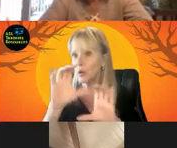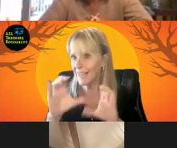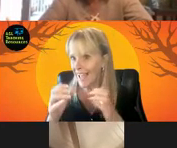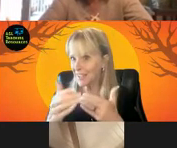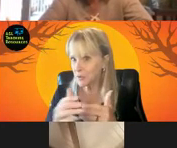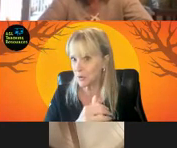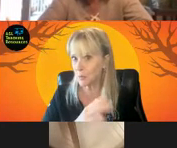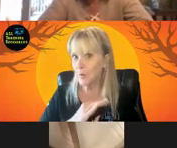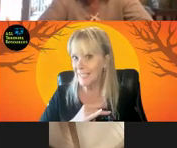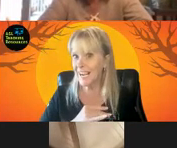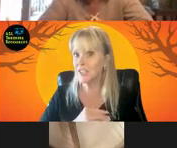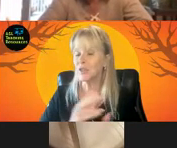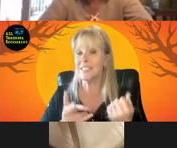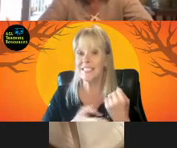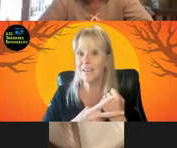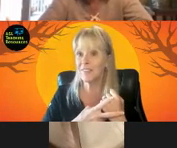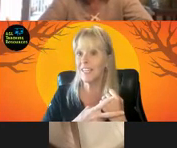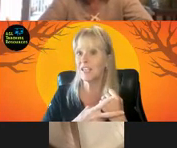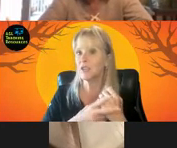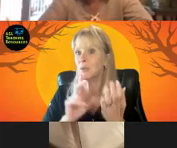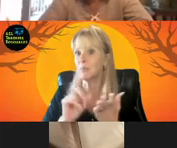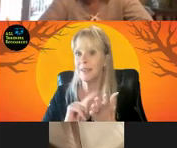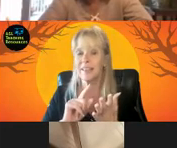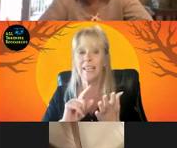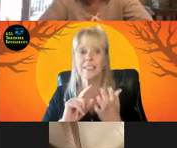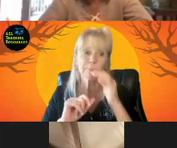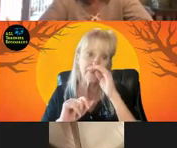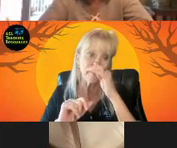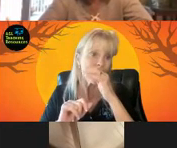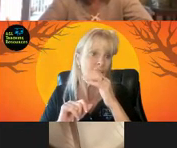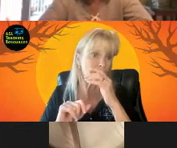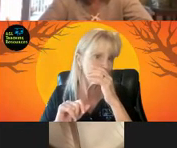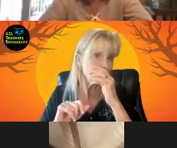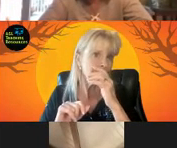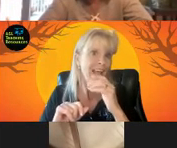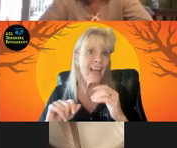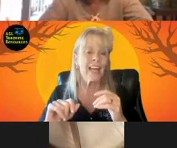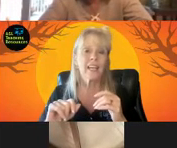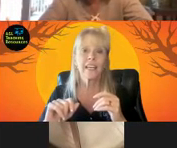your Google Classroom. Really nice. You can save things, you can print things.